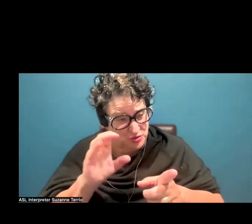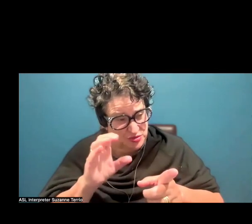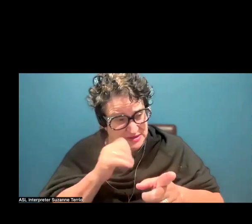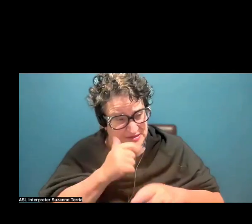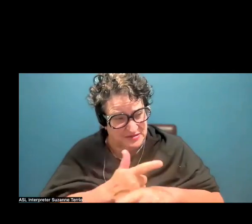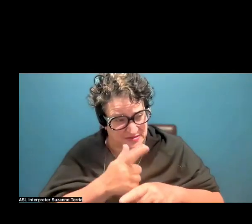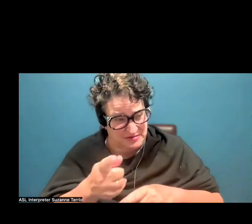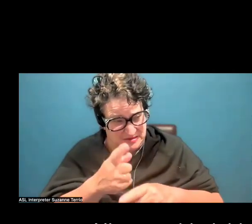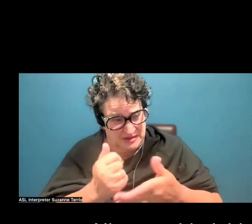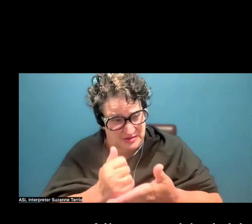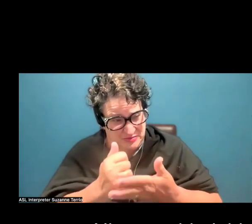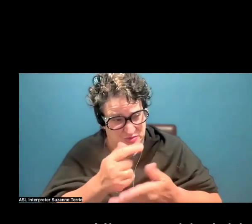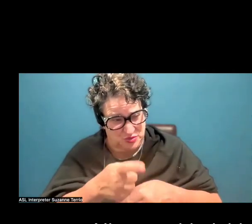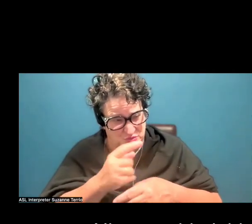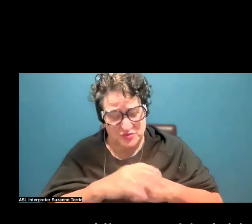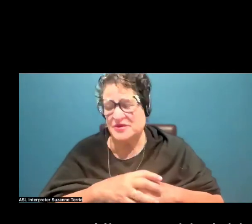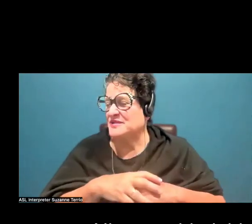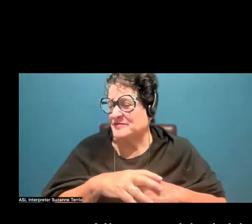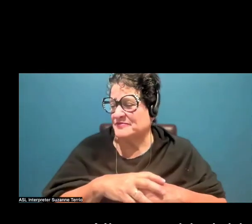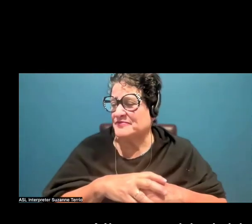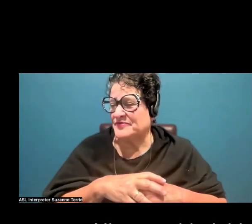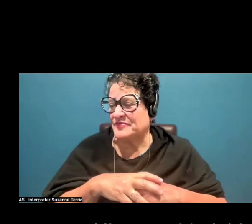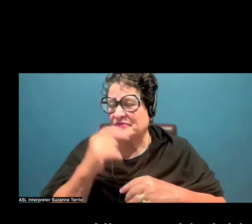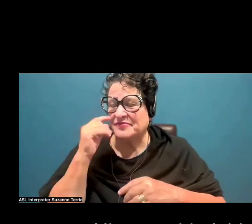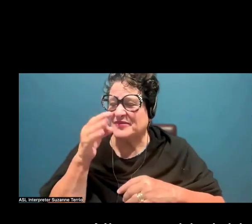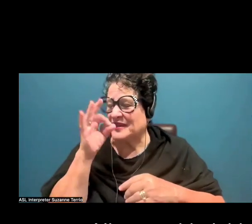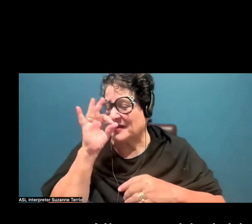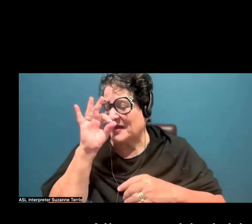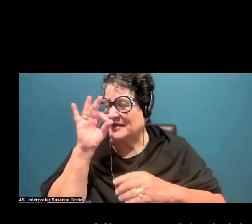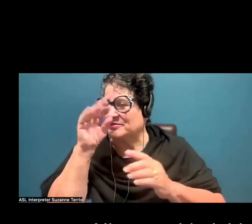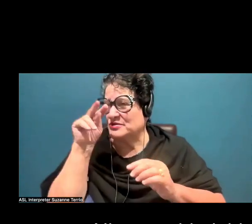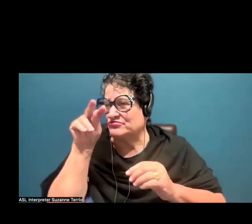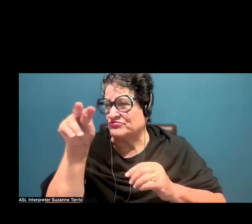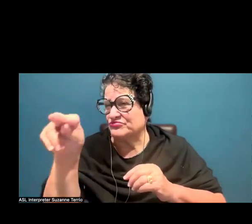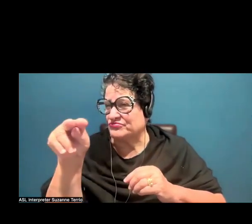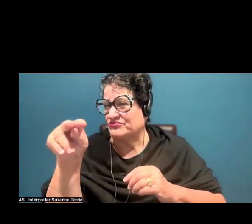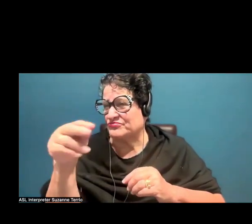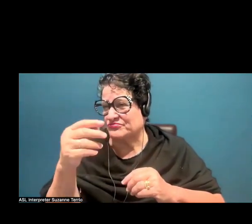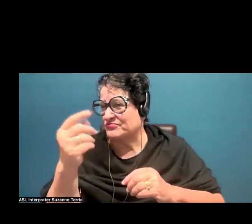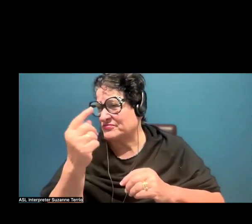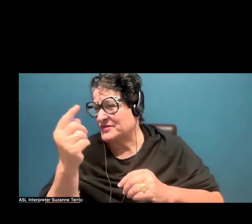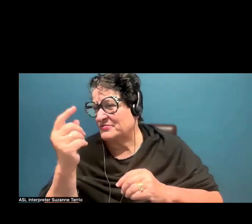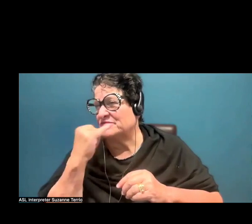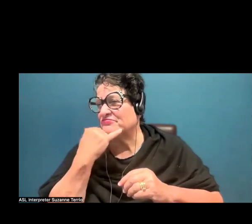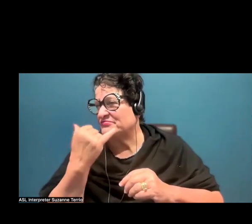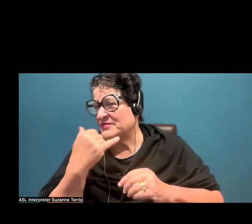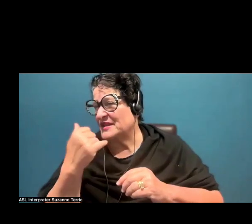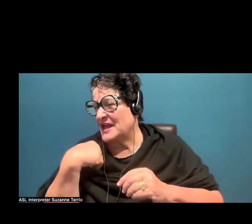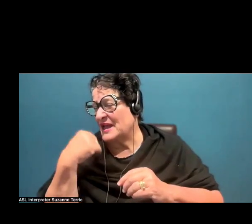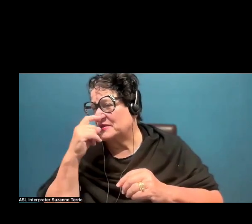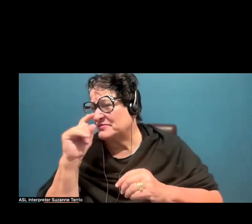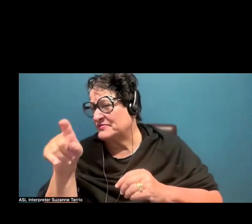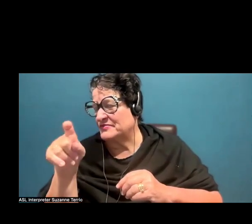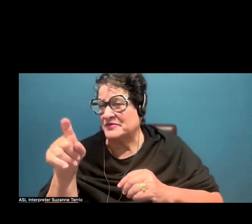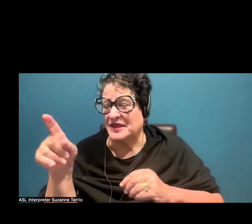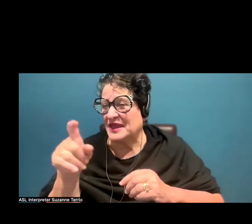said eagerly. Nitsos nodded, his eyes still fixed on something in the distance, probably some small imperfection only he could see. Does she